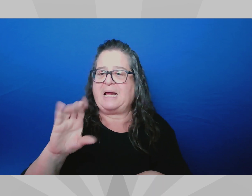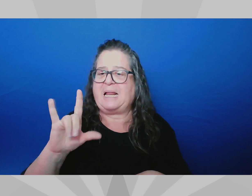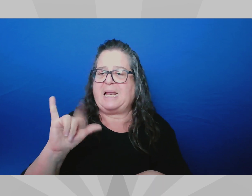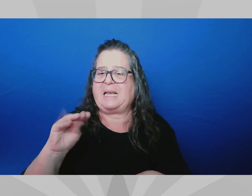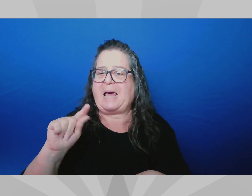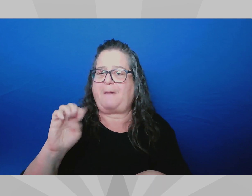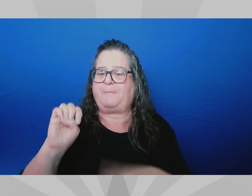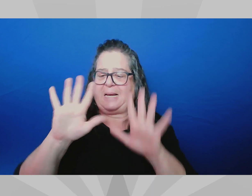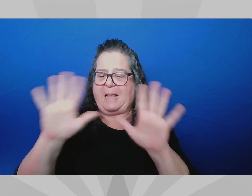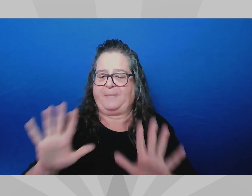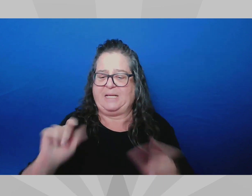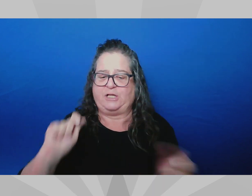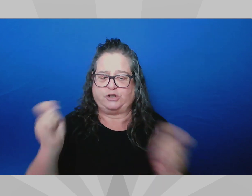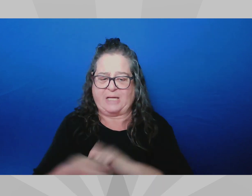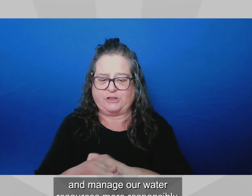change,